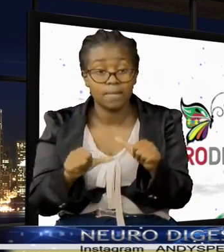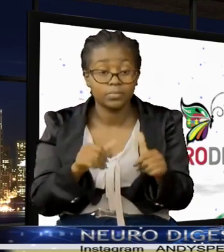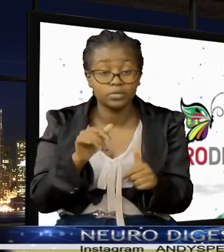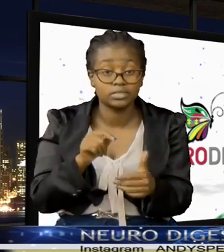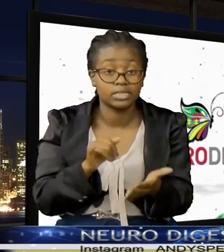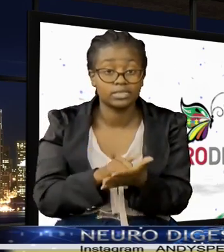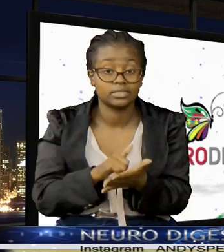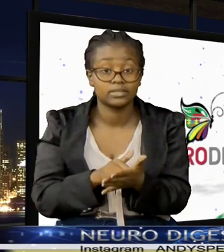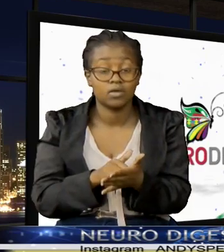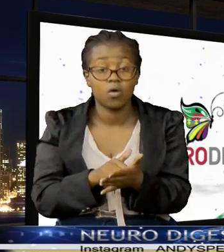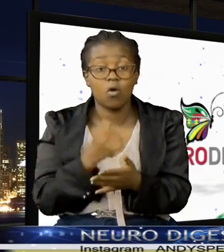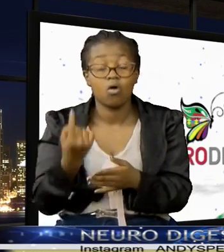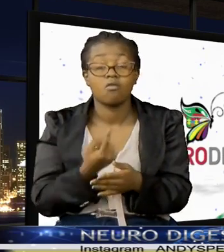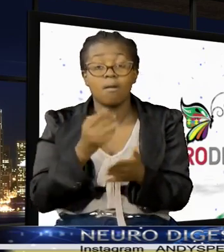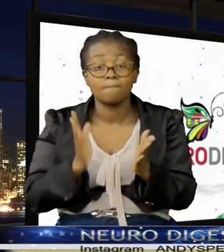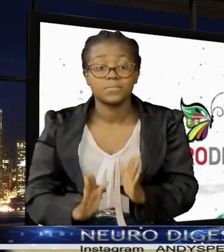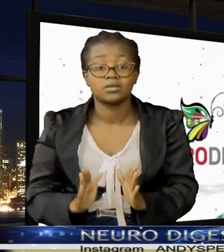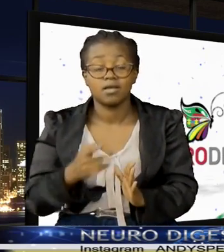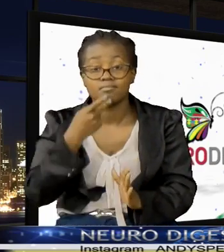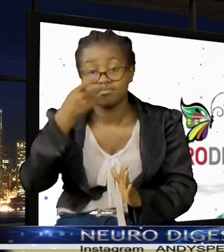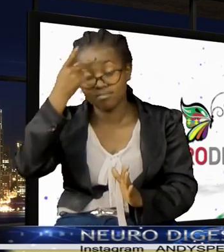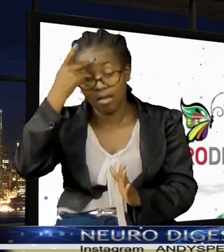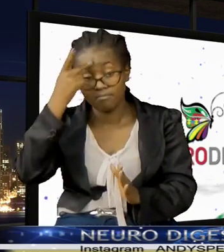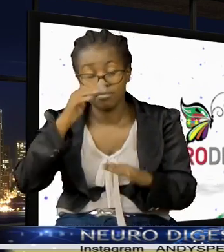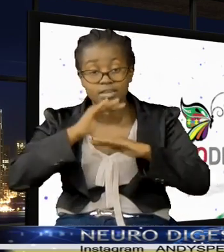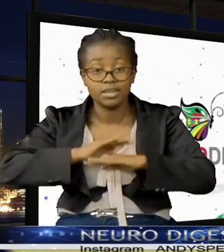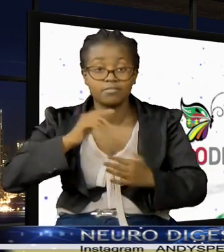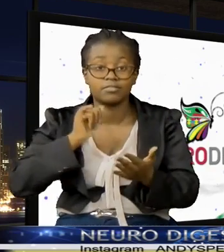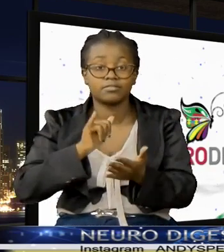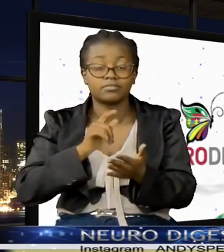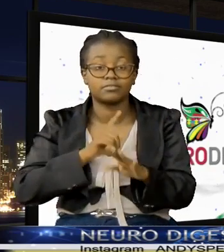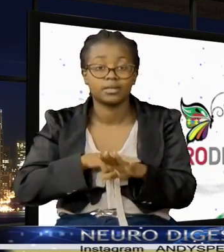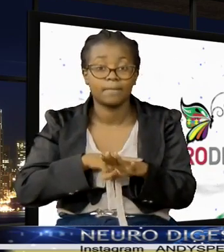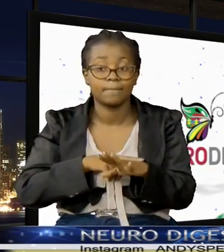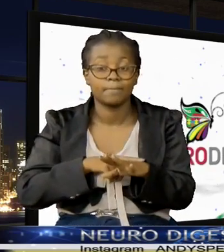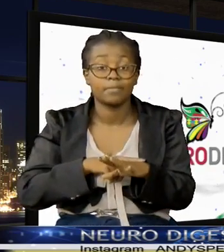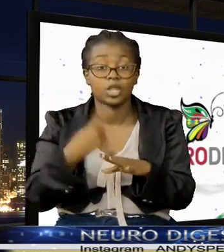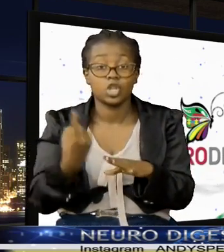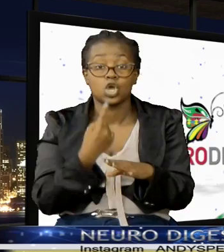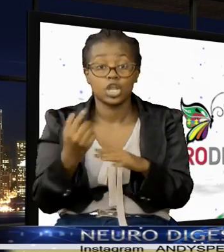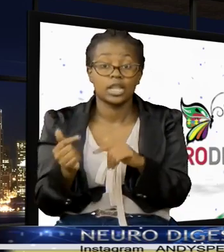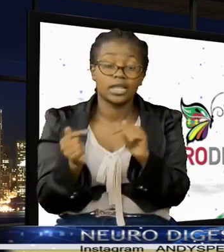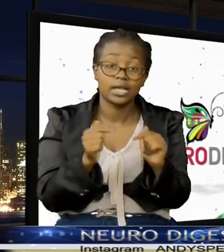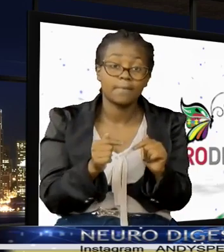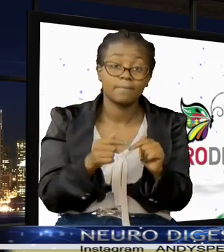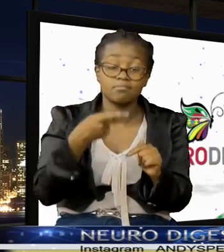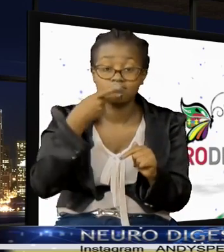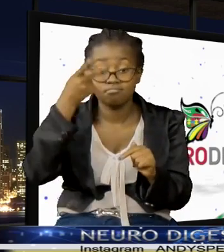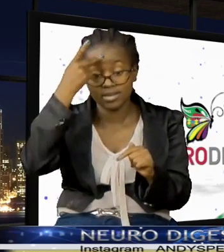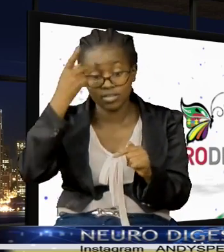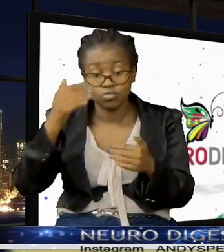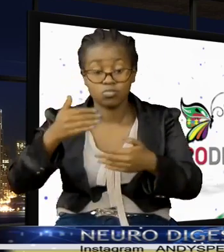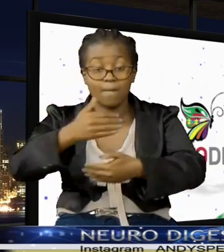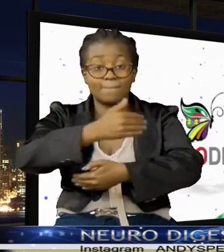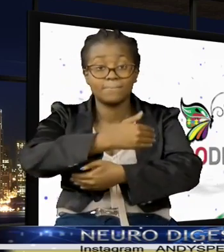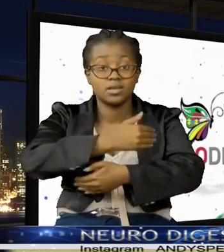only then will a parent have enough time to act and do things that are right. But that only comes when, as a parent, you